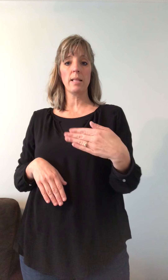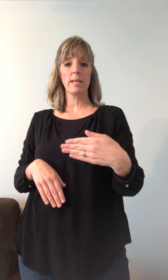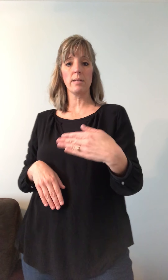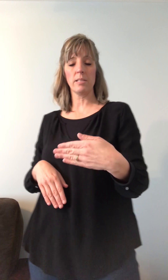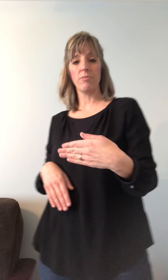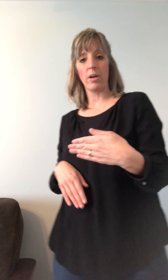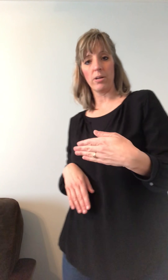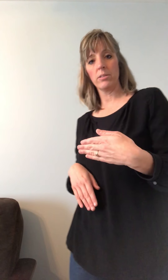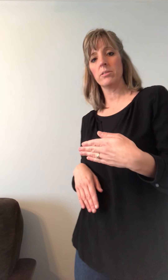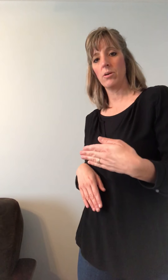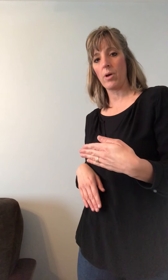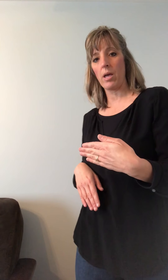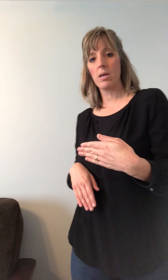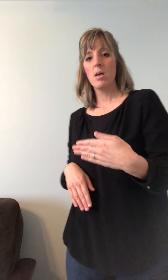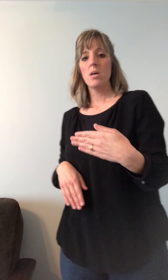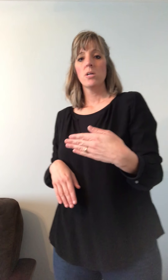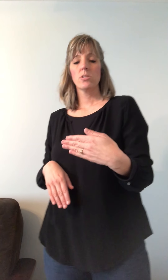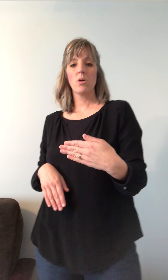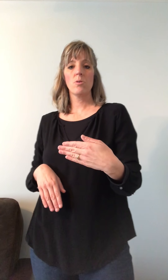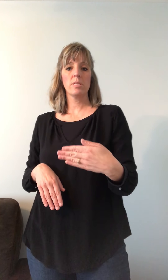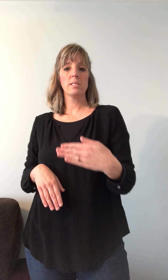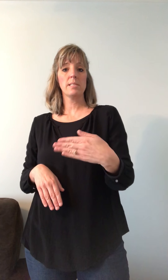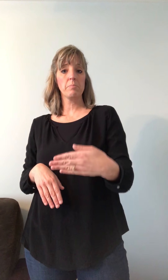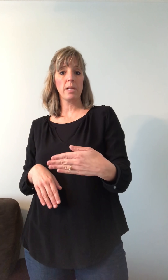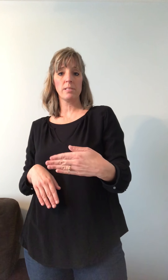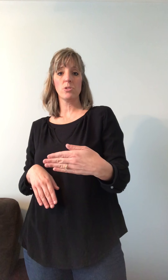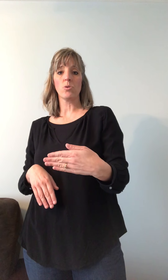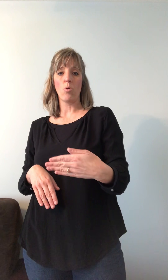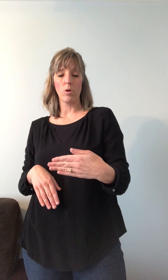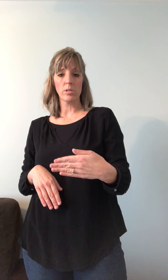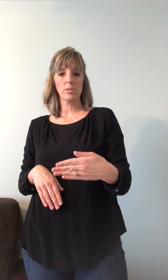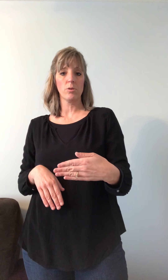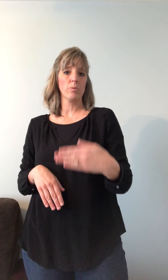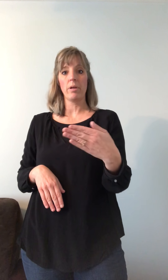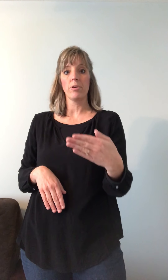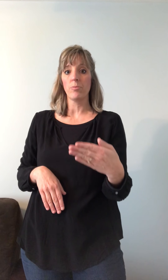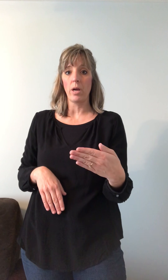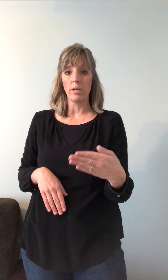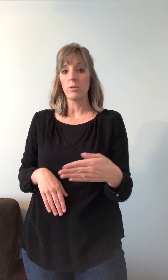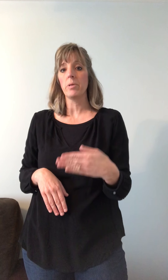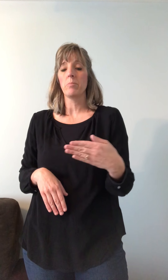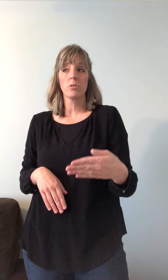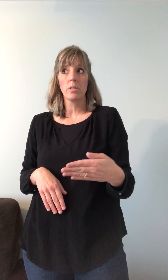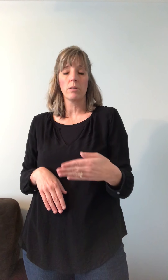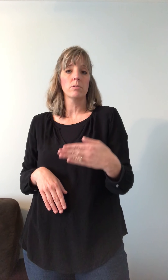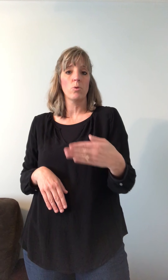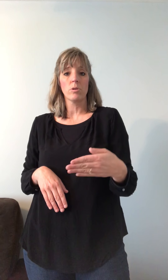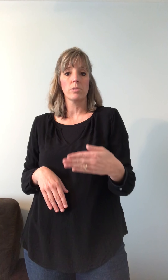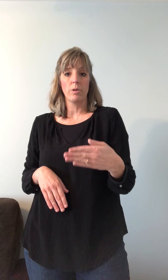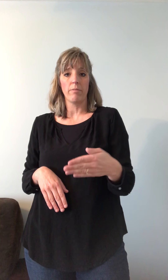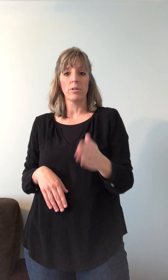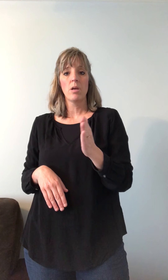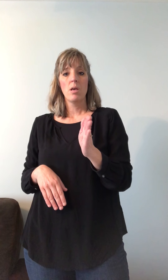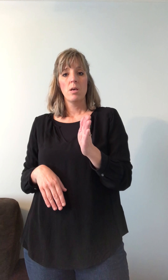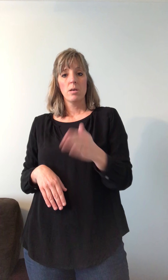like a classifier, okay? So this symbolizes your horse or whatever you're riding. Could be a motorcycle, horse, whatever.